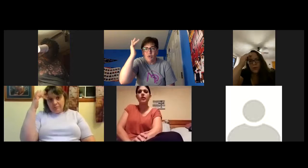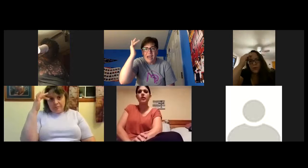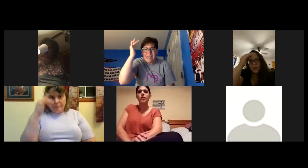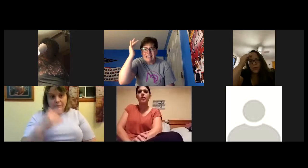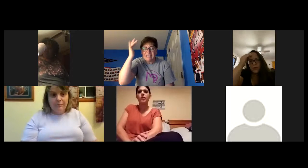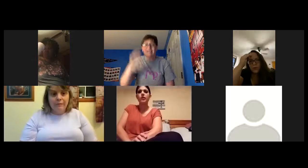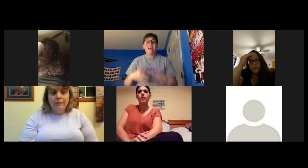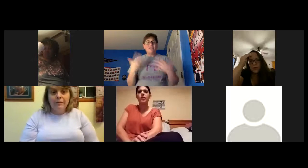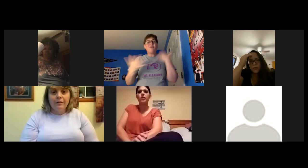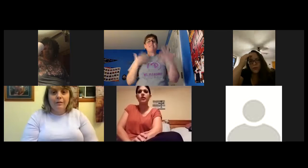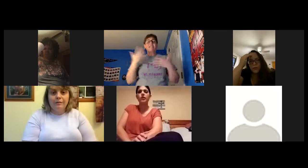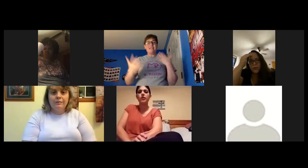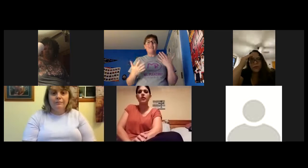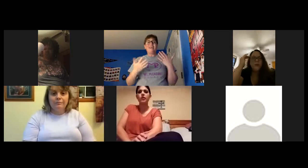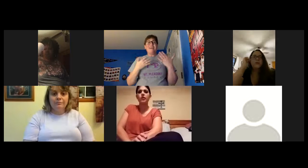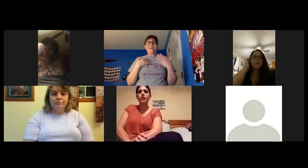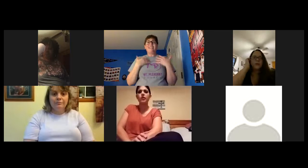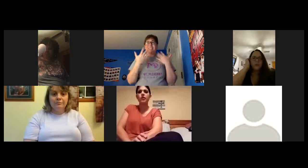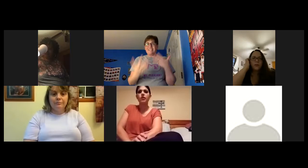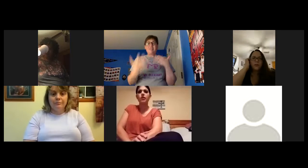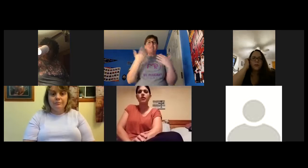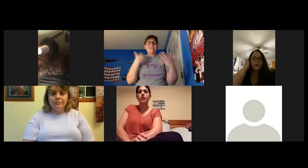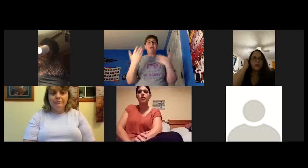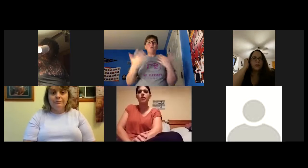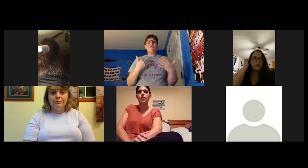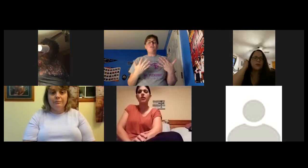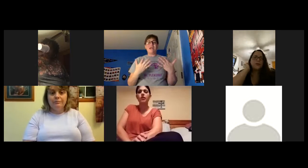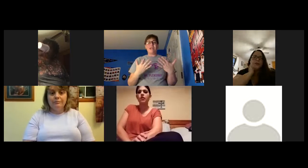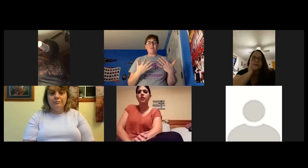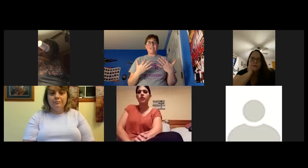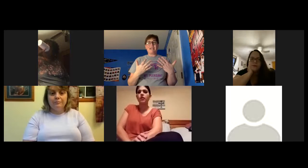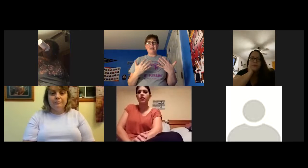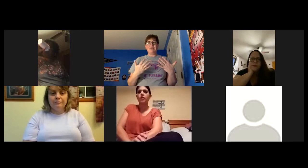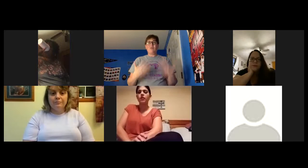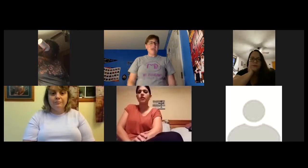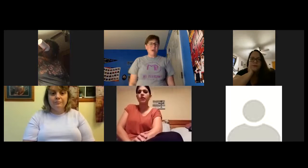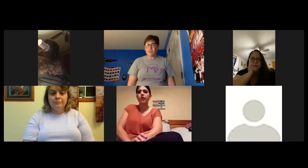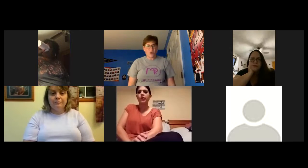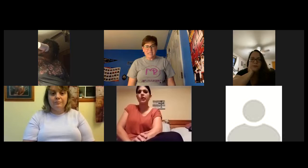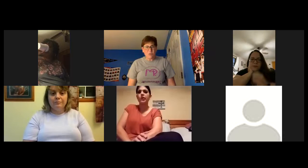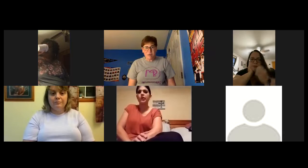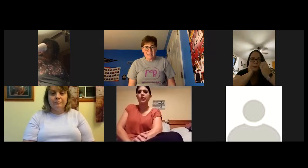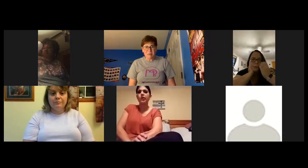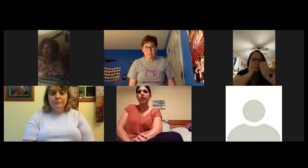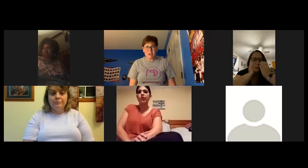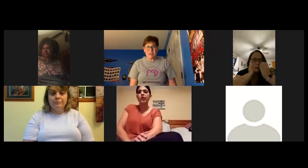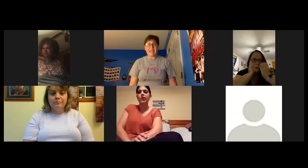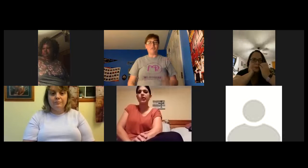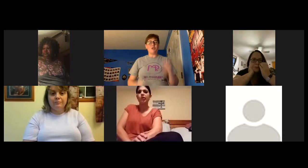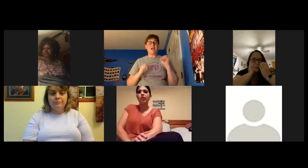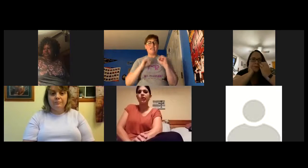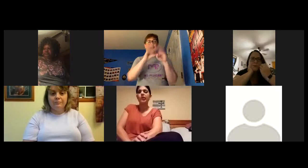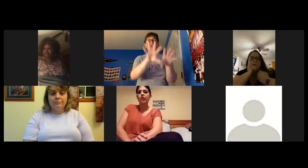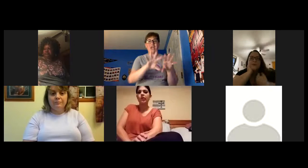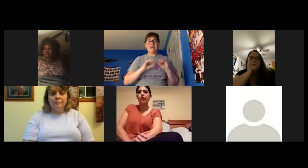that's crazy. So it's the same thing as how we react by saying, well, that was crazy. Why was that person doing that?